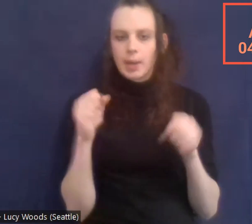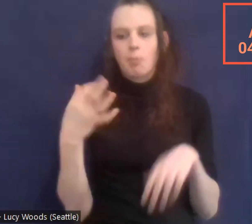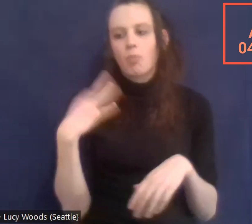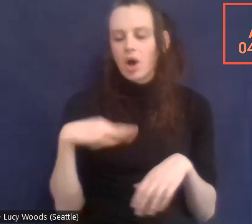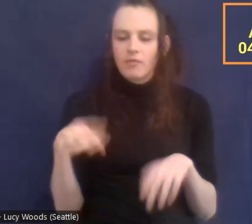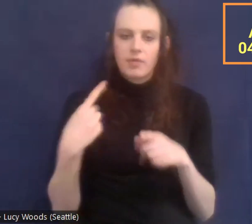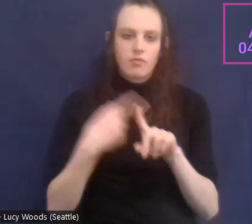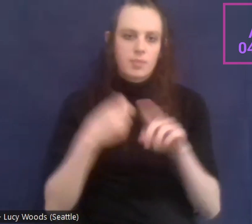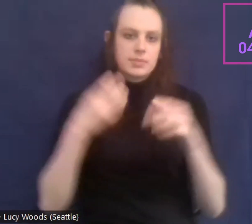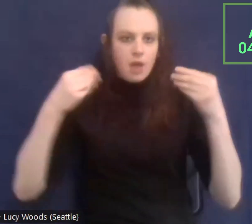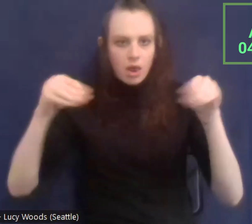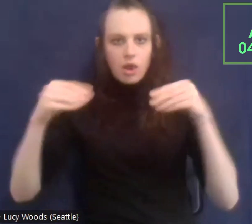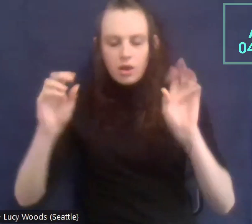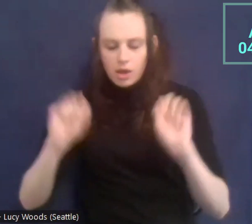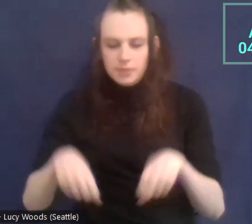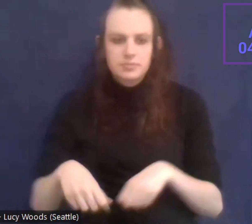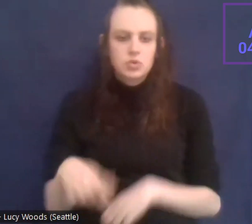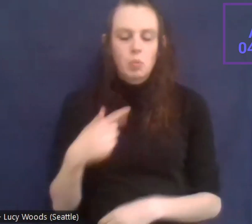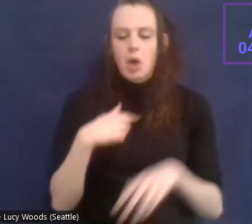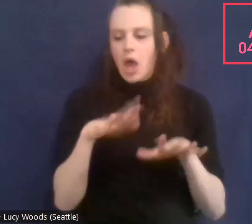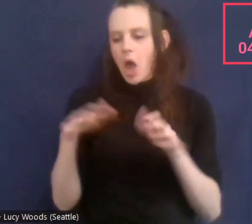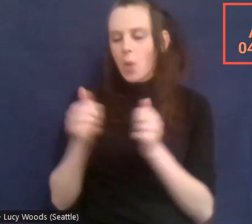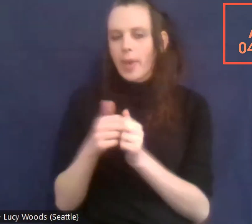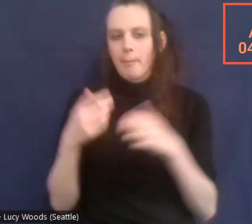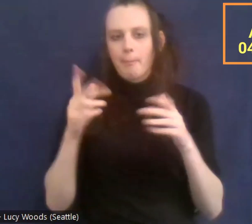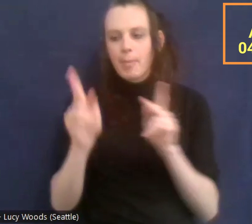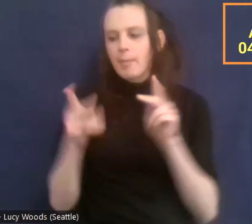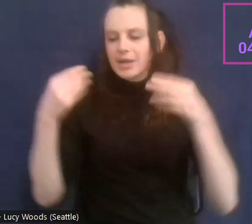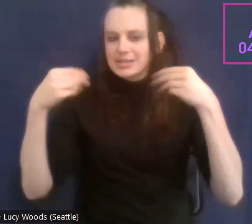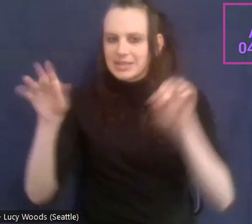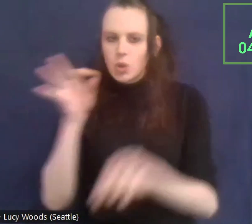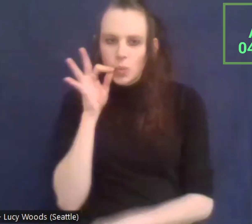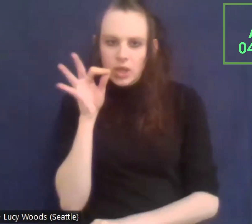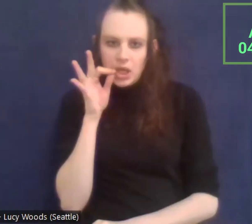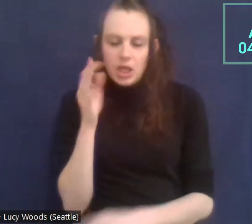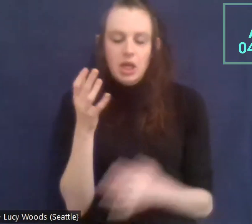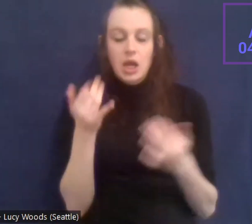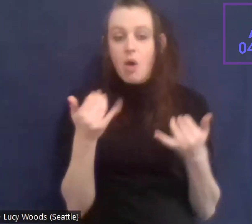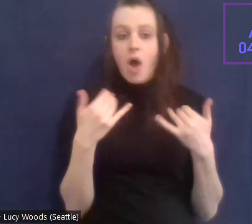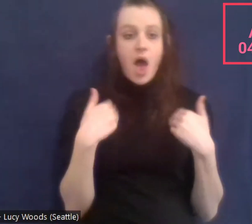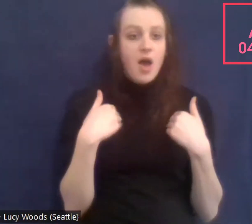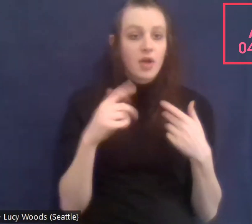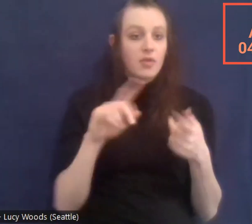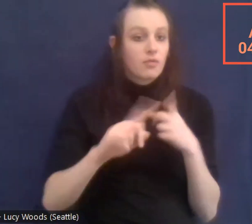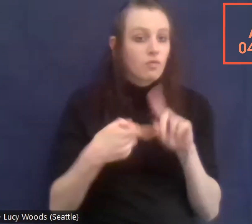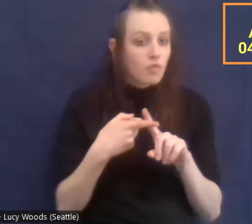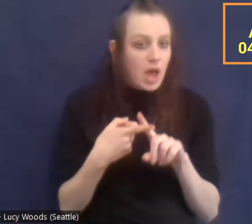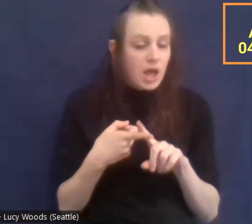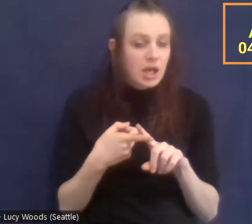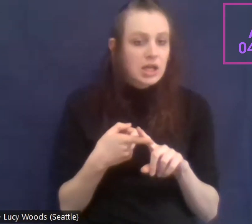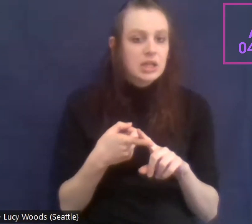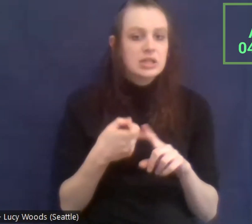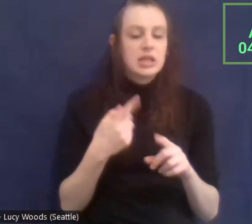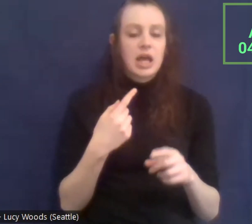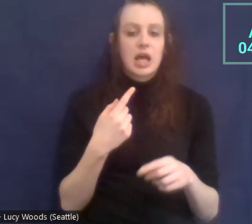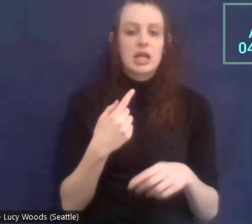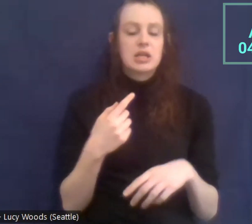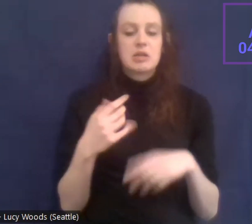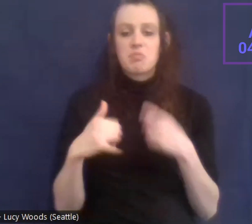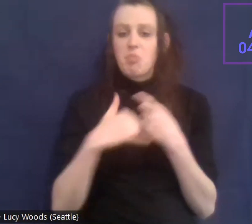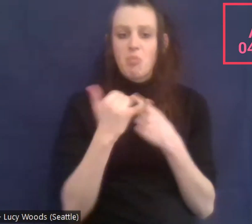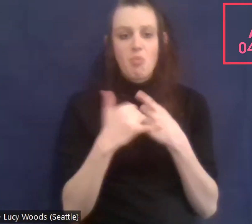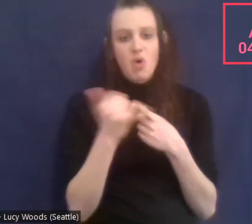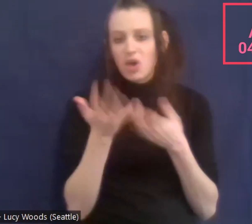Um, so those were the people I hung out with. And then all of a sudden I had these friends, and like all of a sudden I was getting left alone at school.